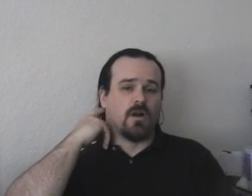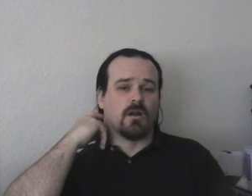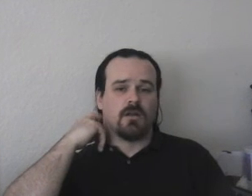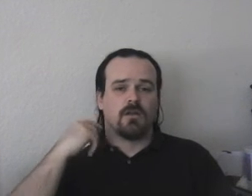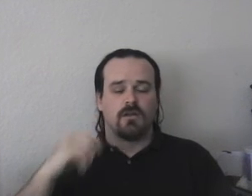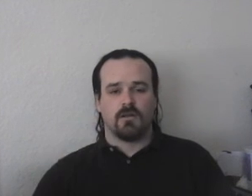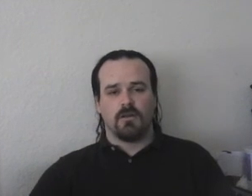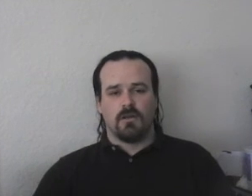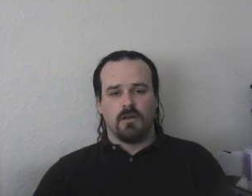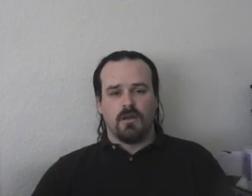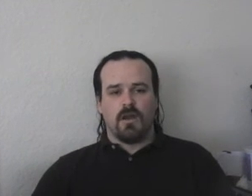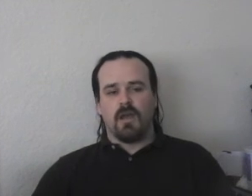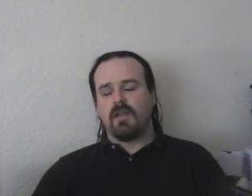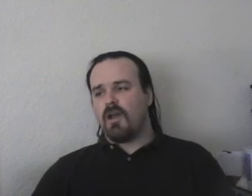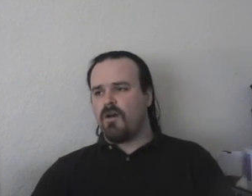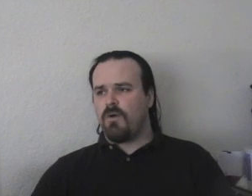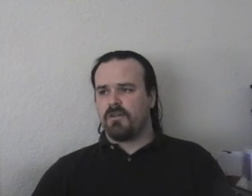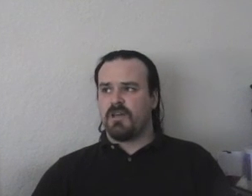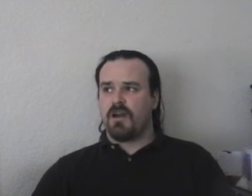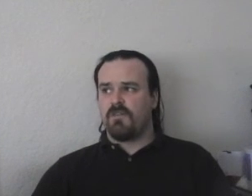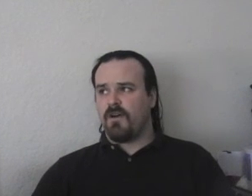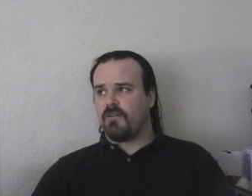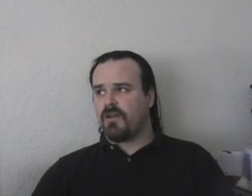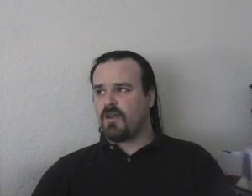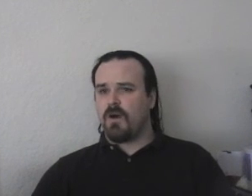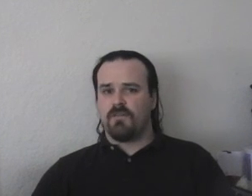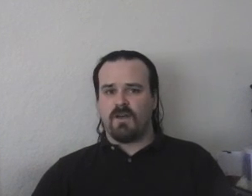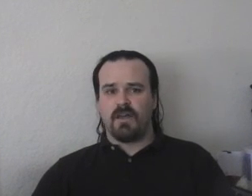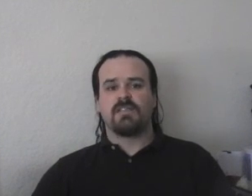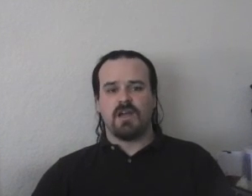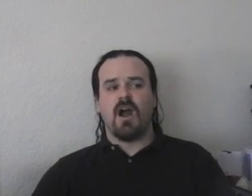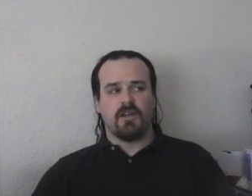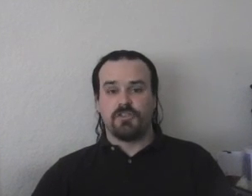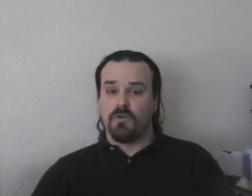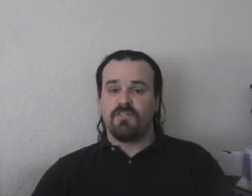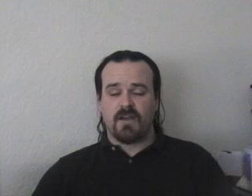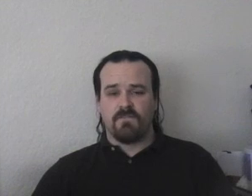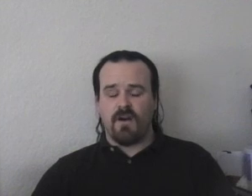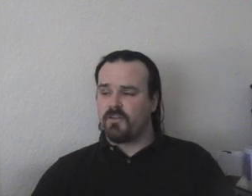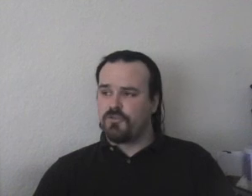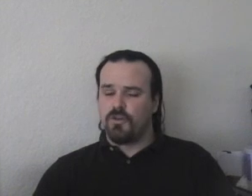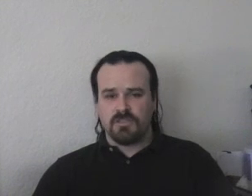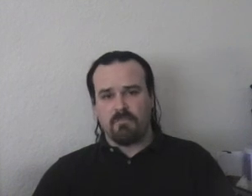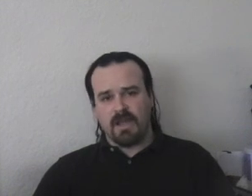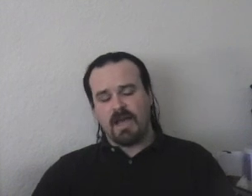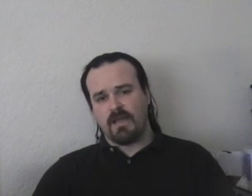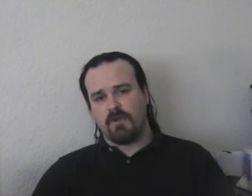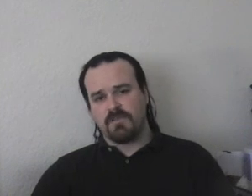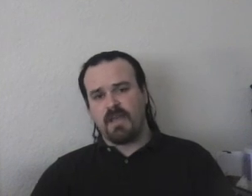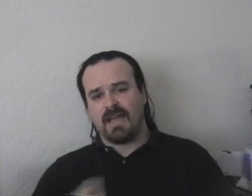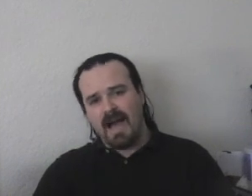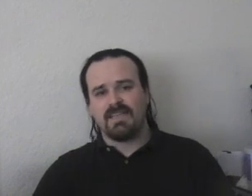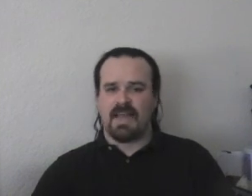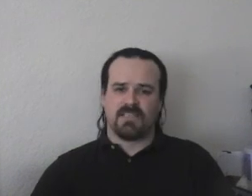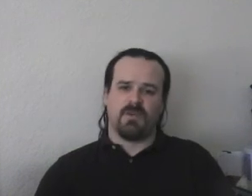work. And you know, oh, well, it's not our fault you're not qualified. It's your fucking fault that you looked up my goddamn resume and contacted me